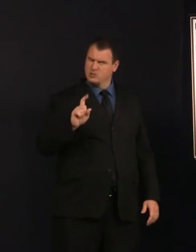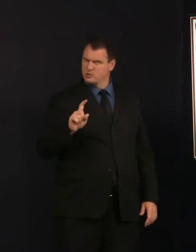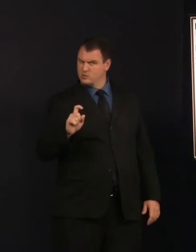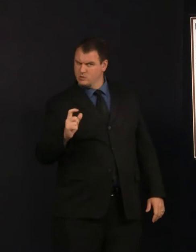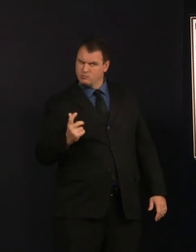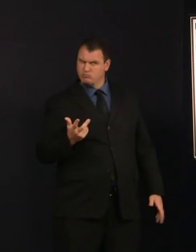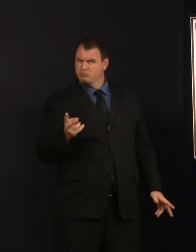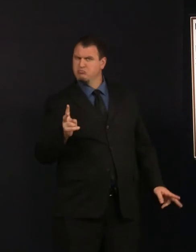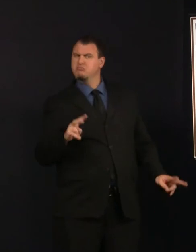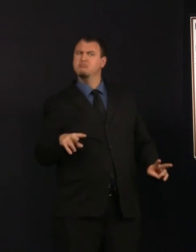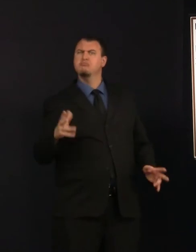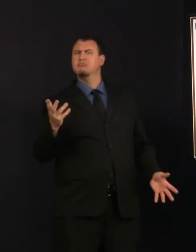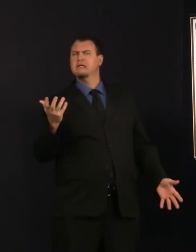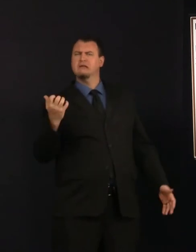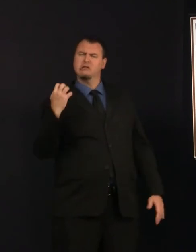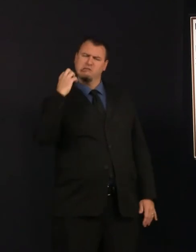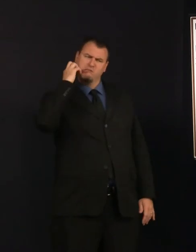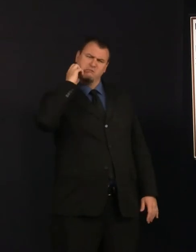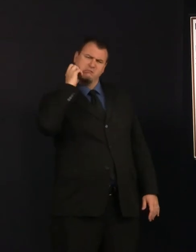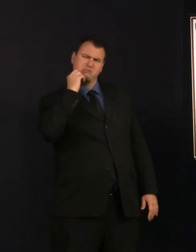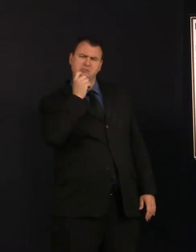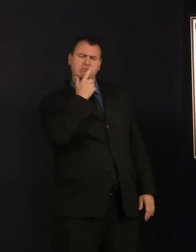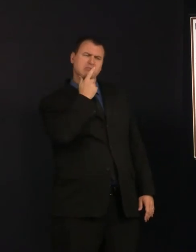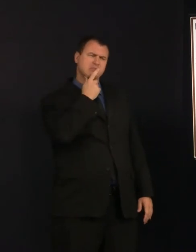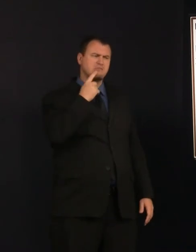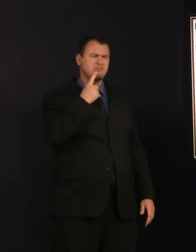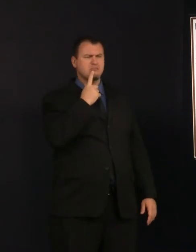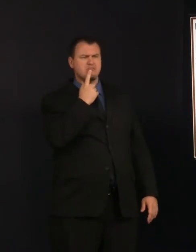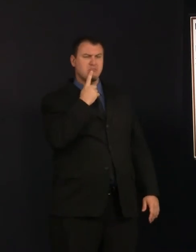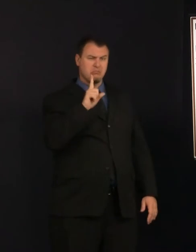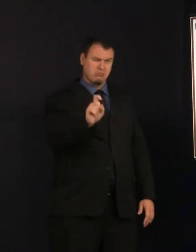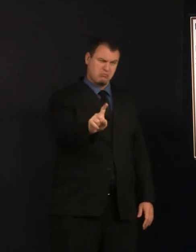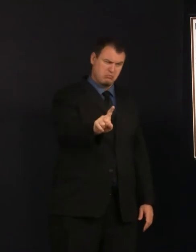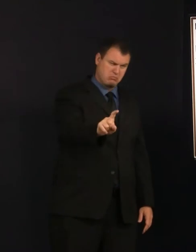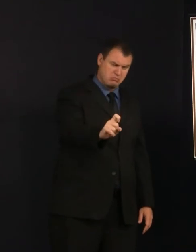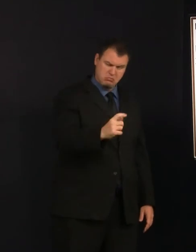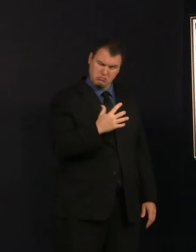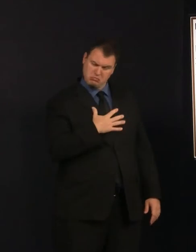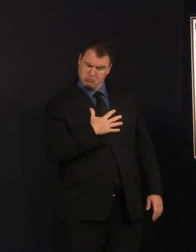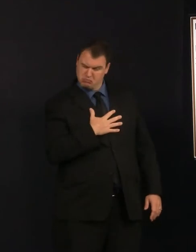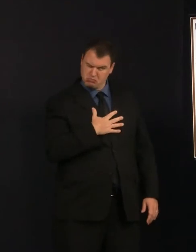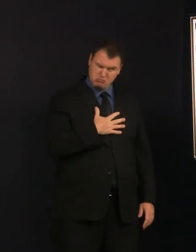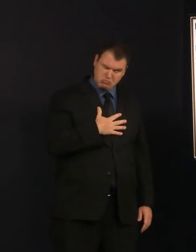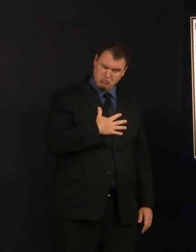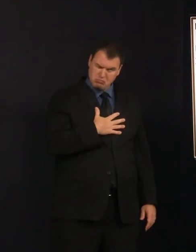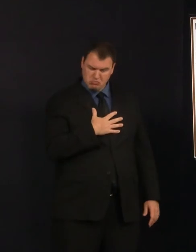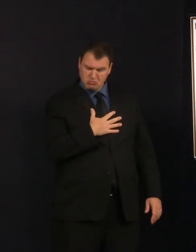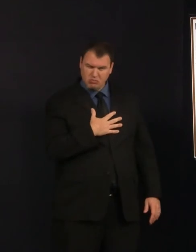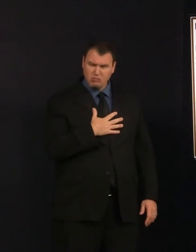We don't have to wonder and say, well, gee, I don't know. Is it?